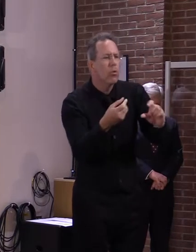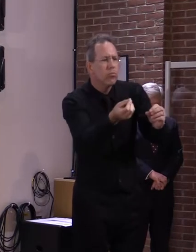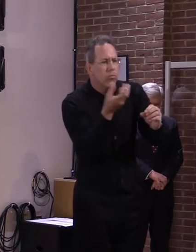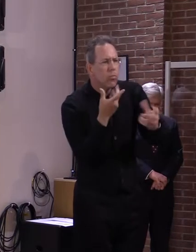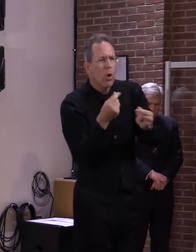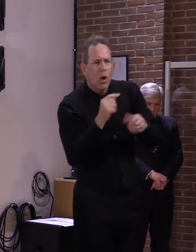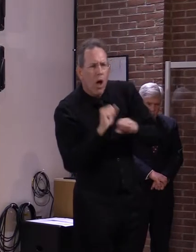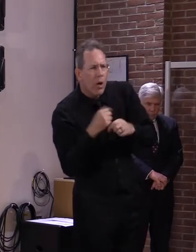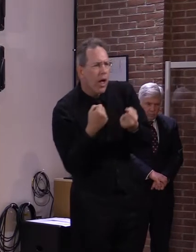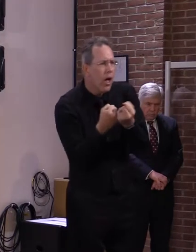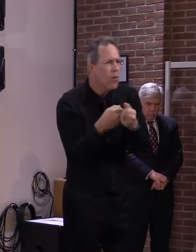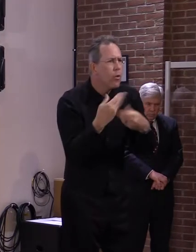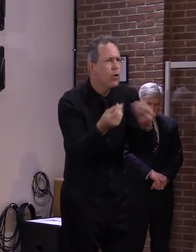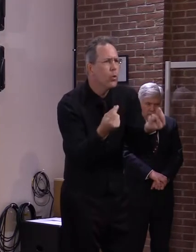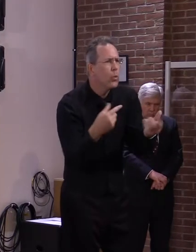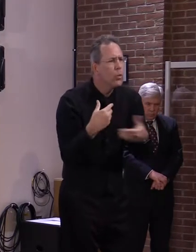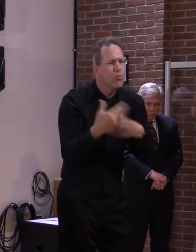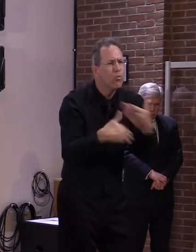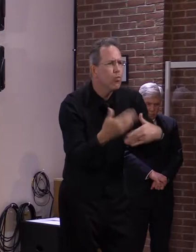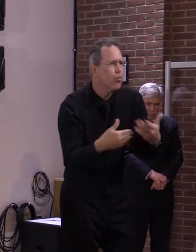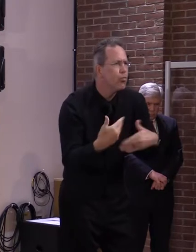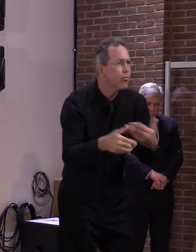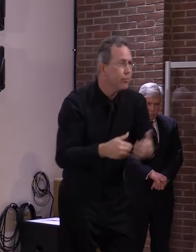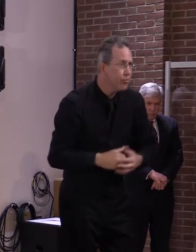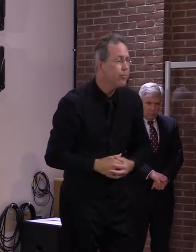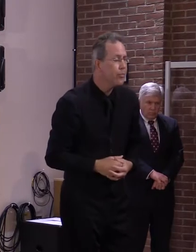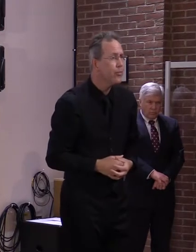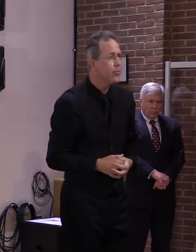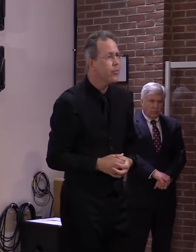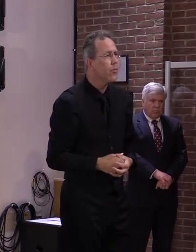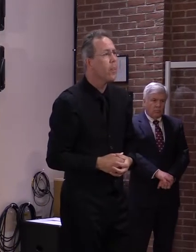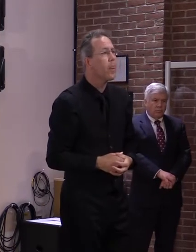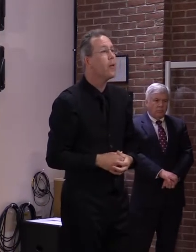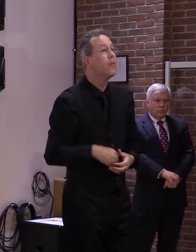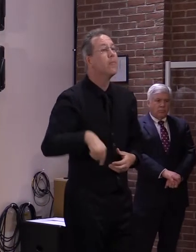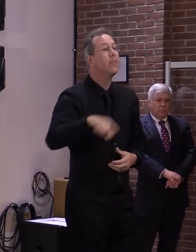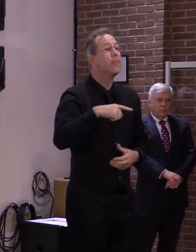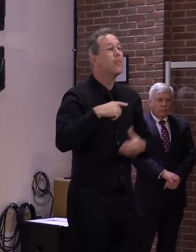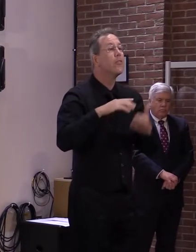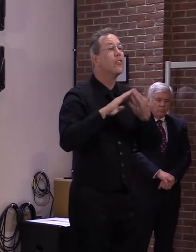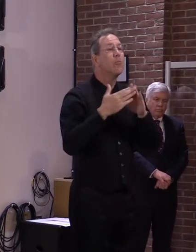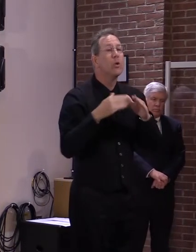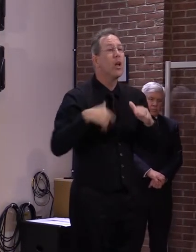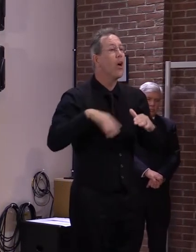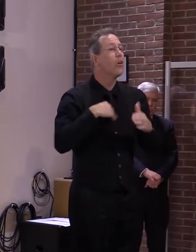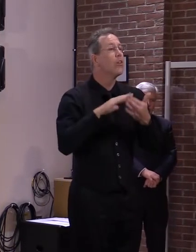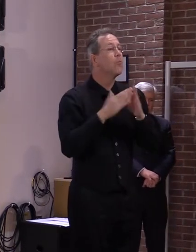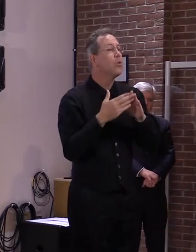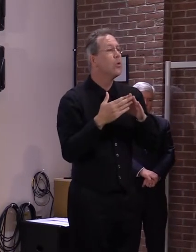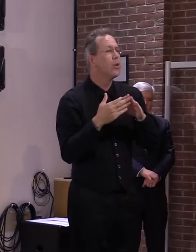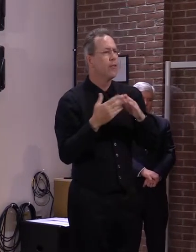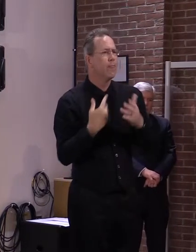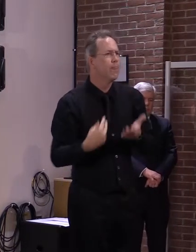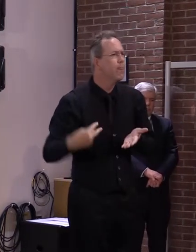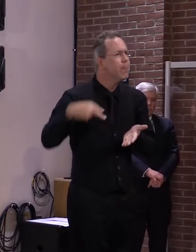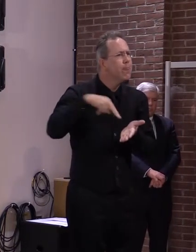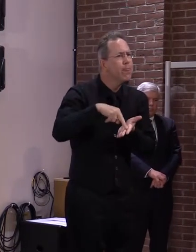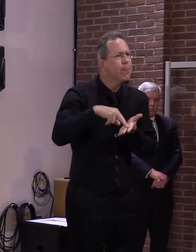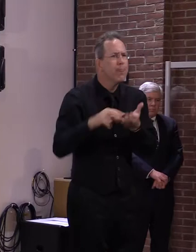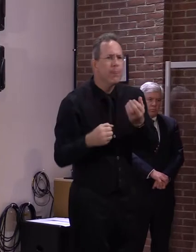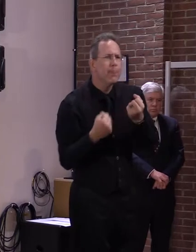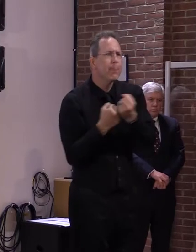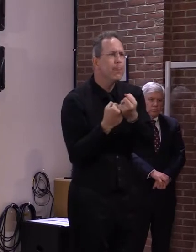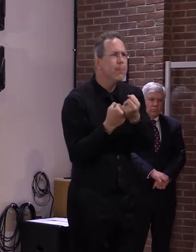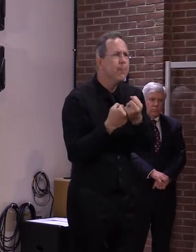awards as possible. In addition, the Vermont Community Foundation has stepped forward as a partner to help stretch those federal grant dollars even